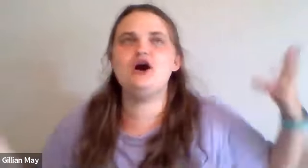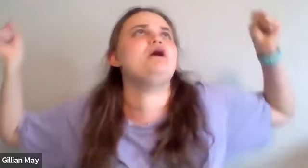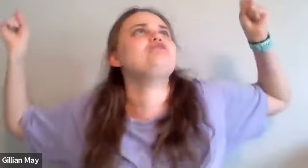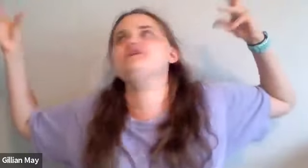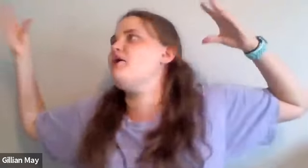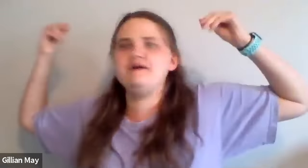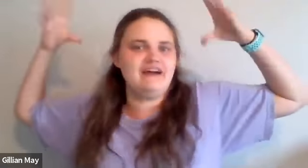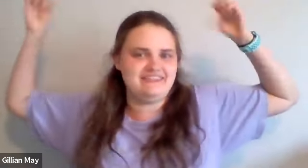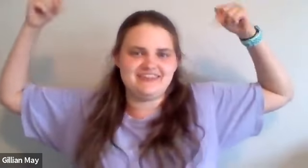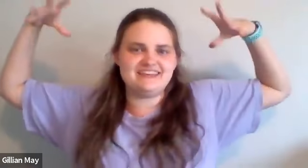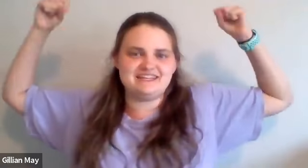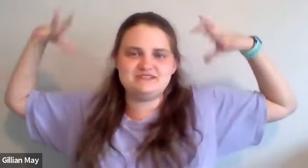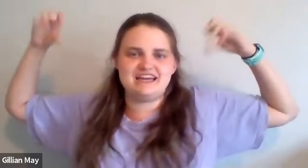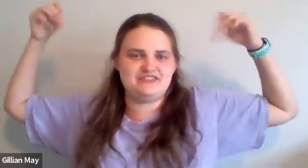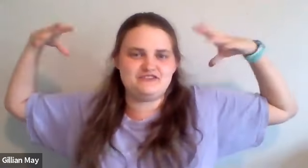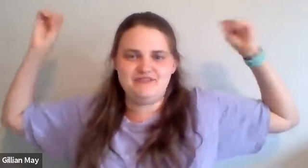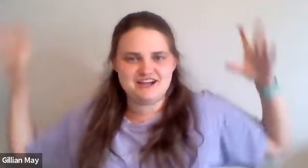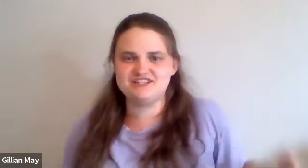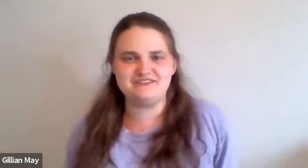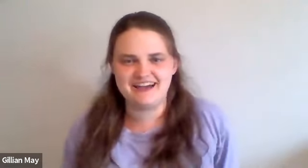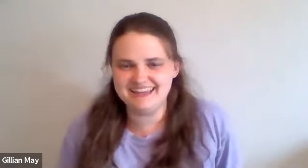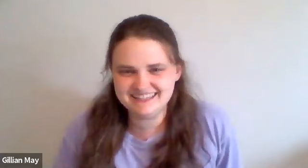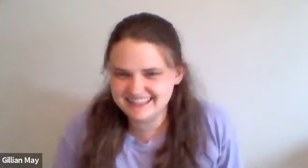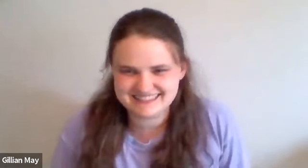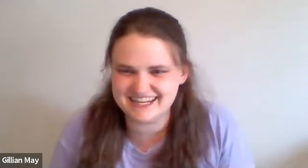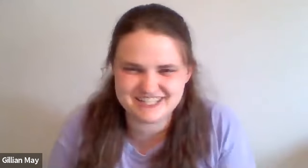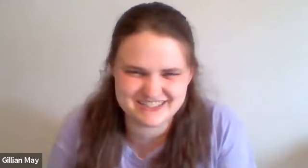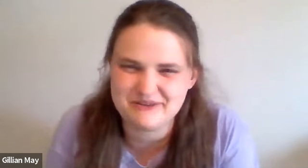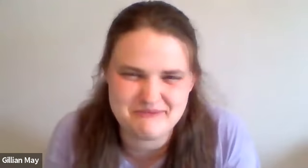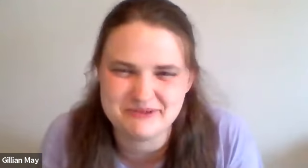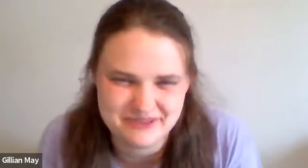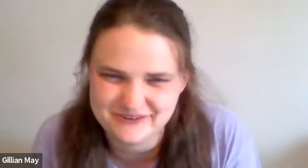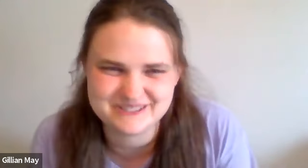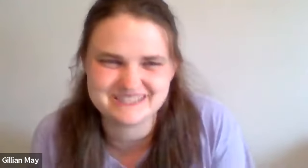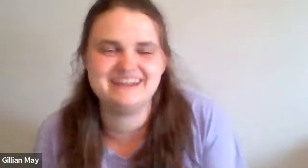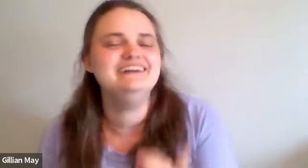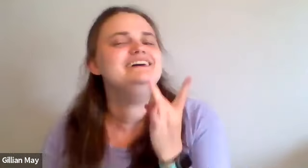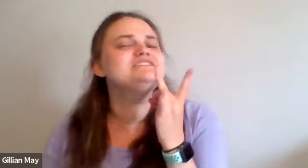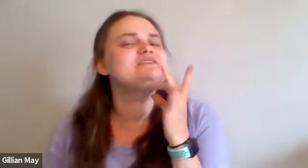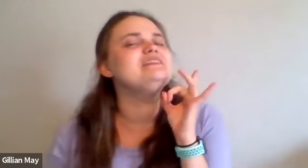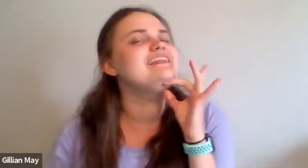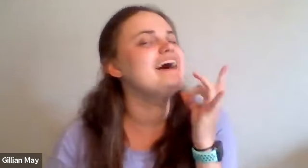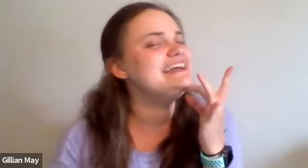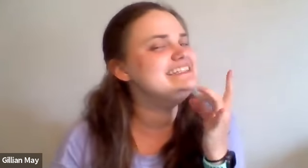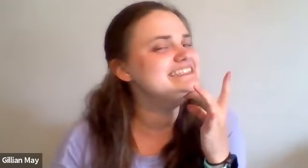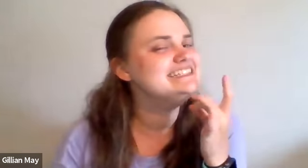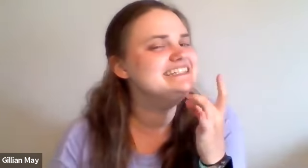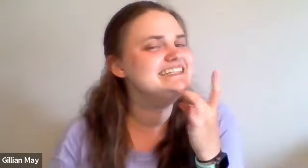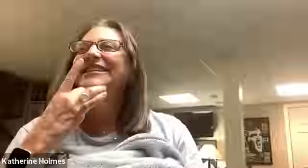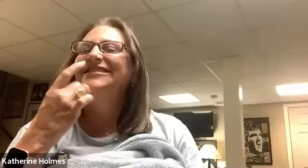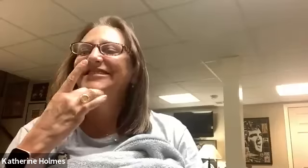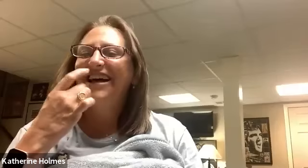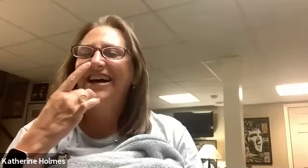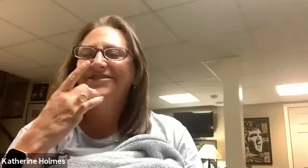Y'all both were going like this, and I was like, they're flashing their lights. I just don't remember the first line. So light. Light. That's